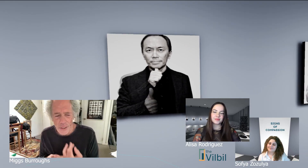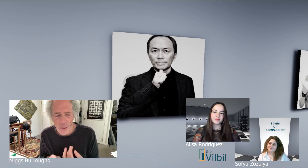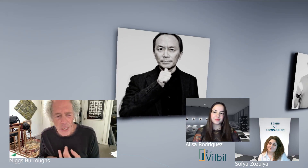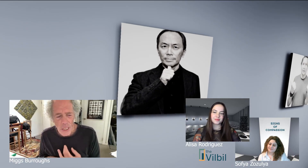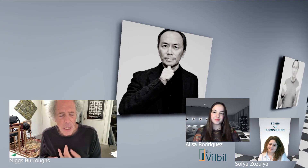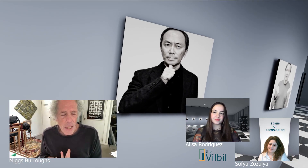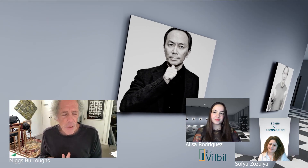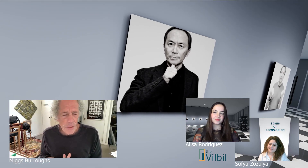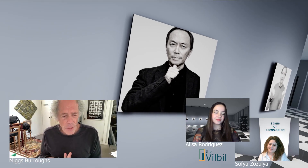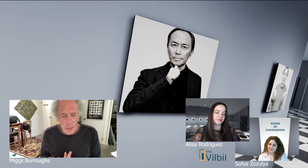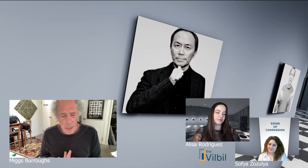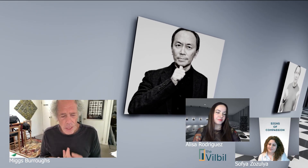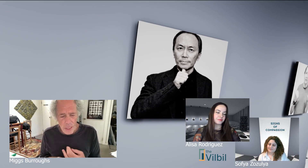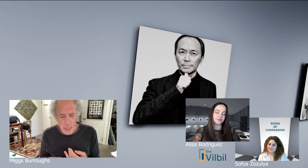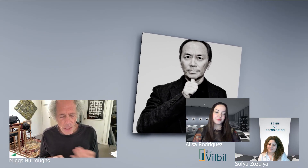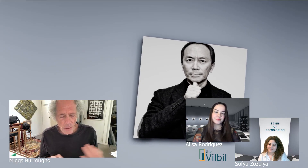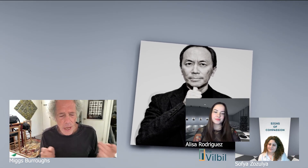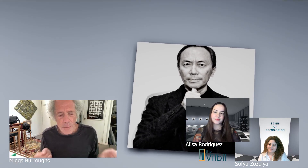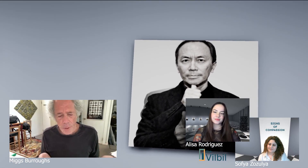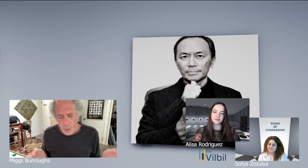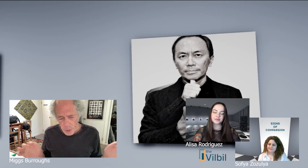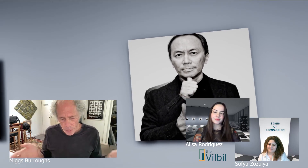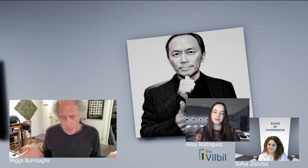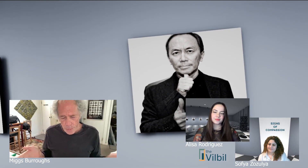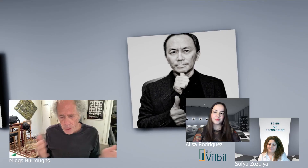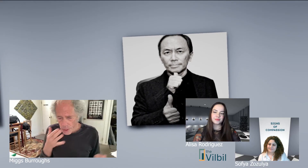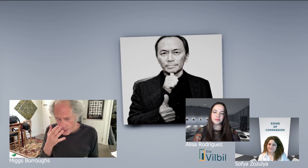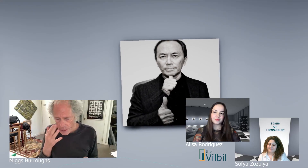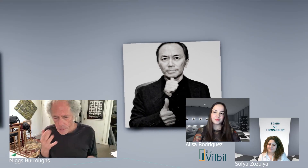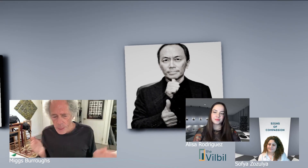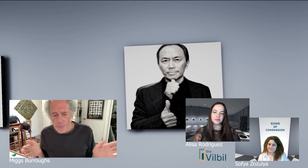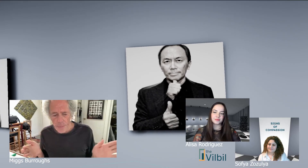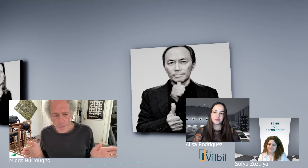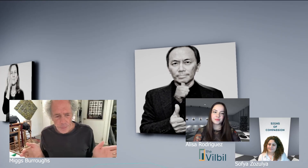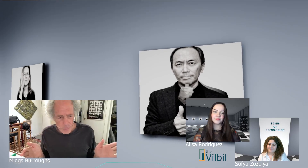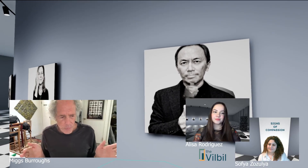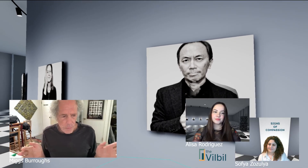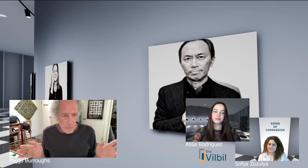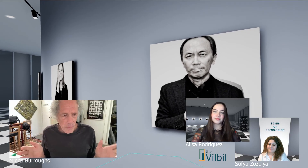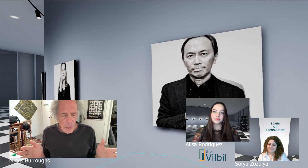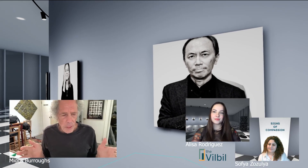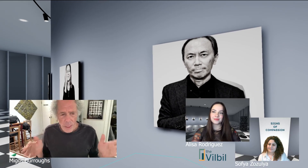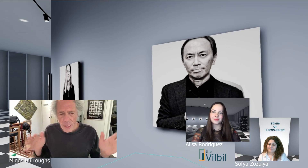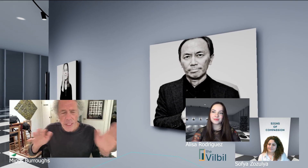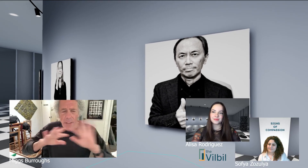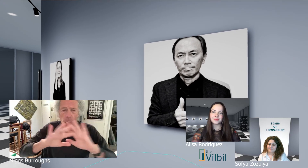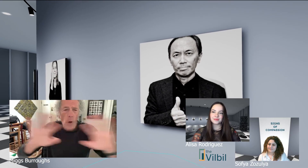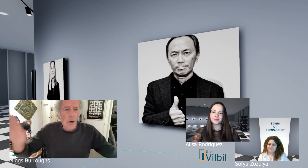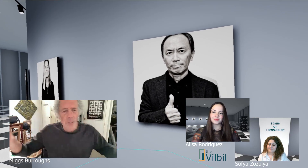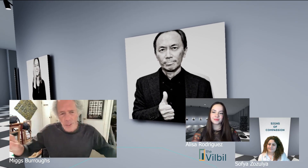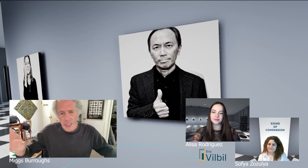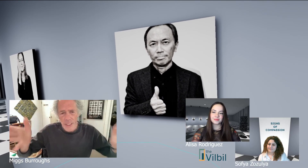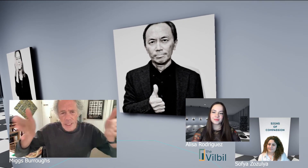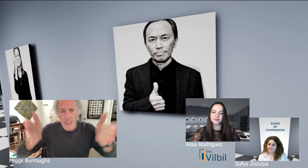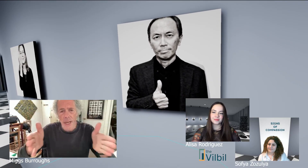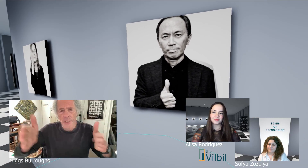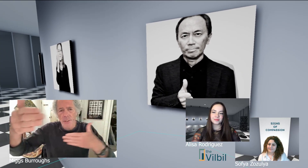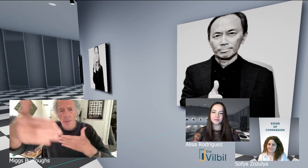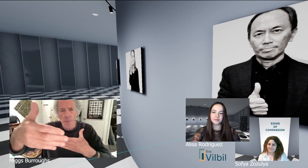practical. In the library, when they proposed this exhibit, they didn't have walls. They had kiosks in the middle